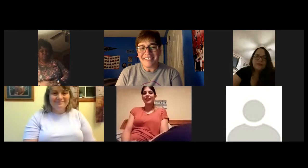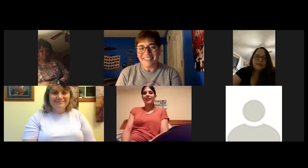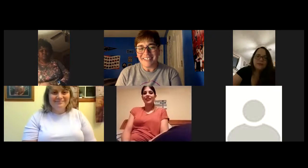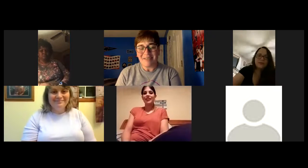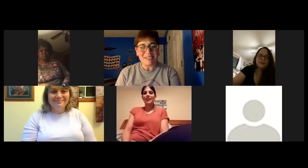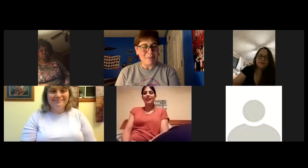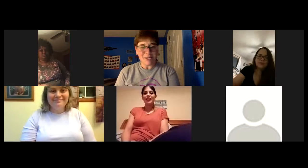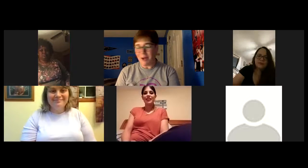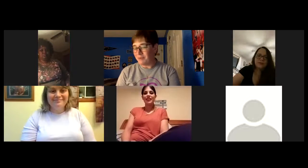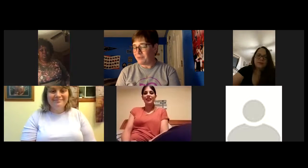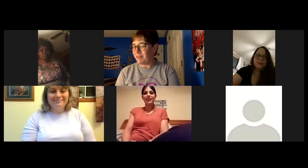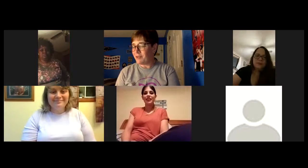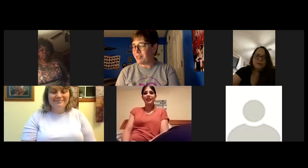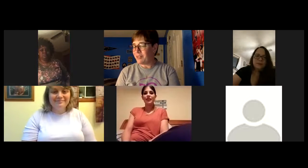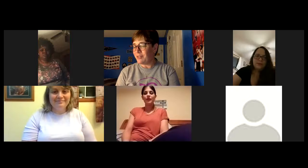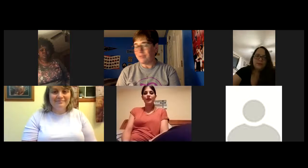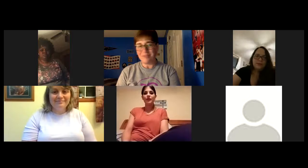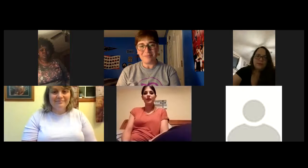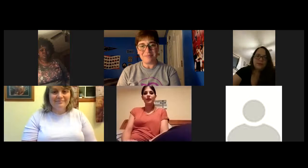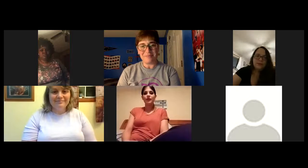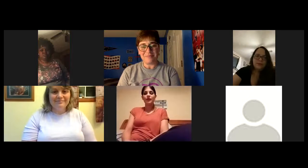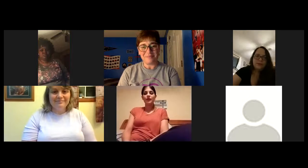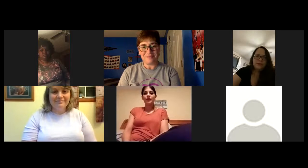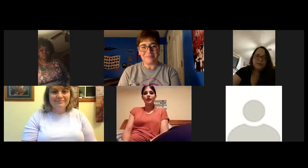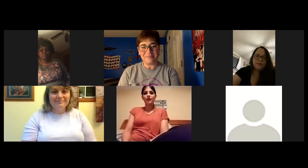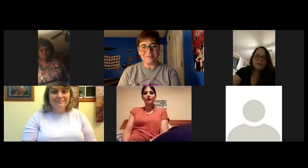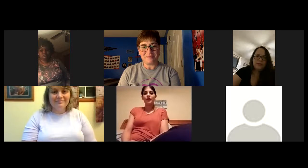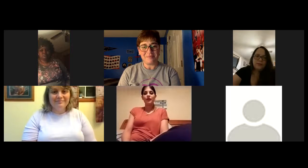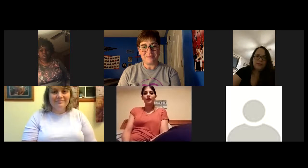So, I mean, it's up to y'all, whatever you want to do.